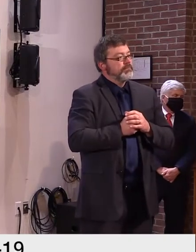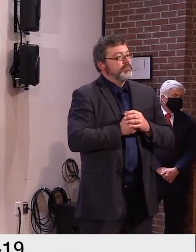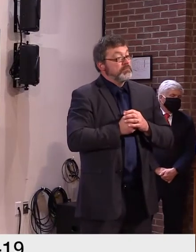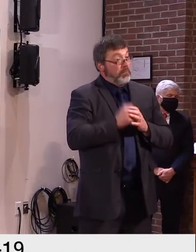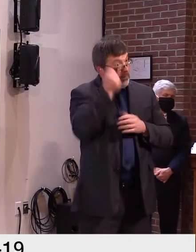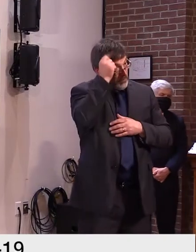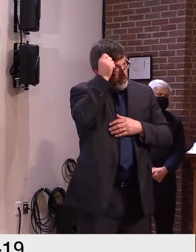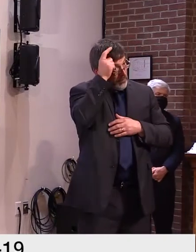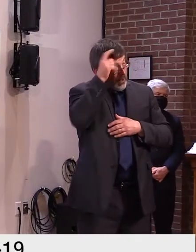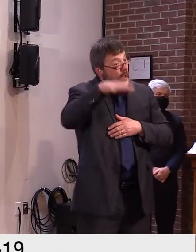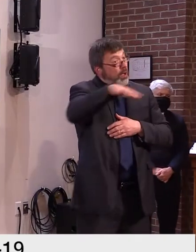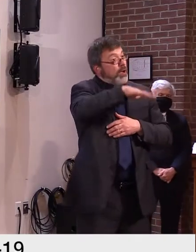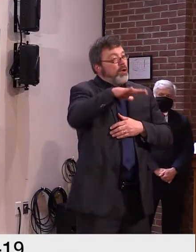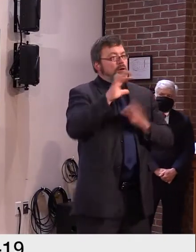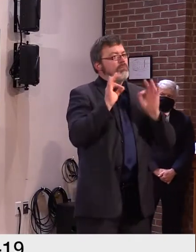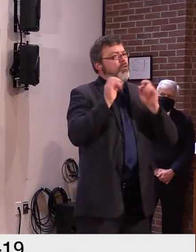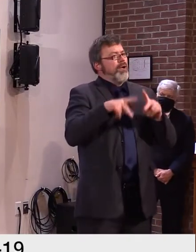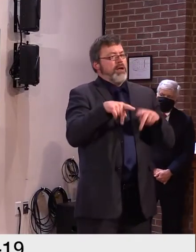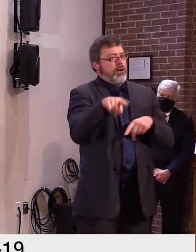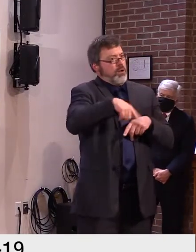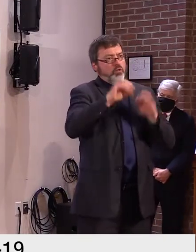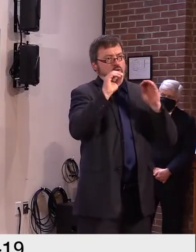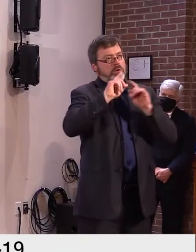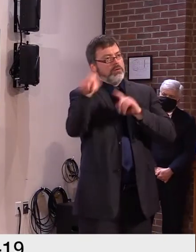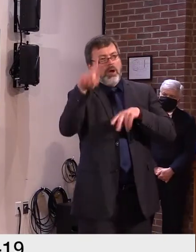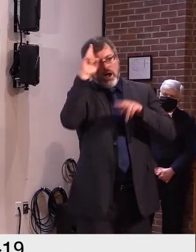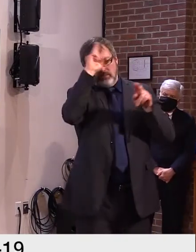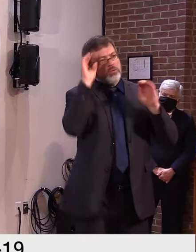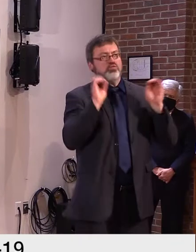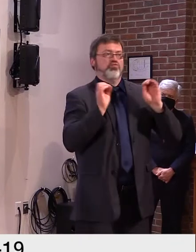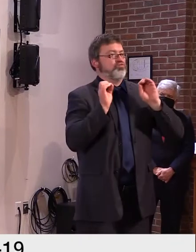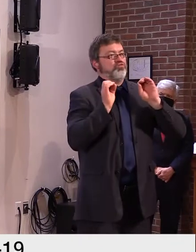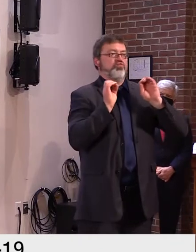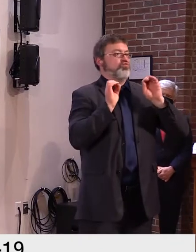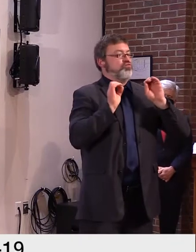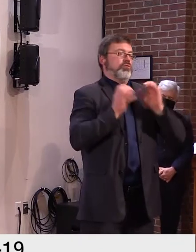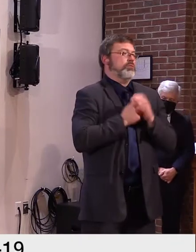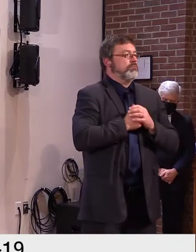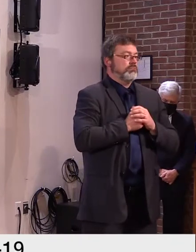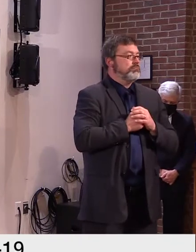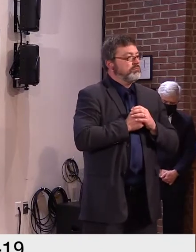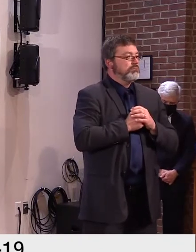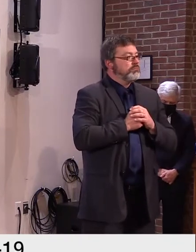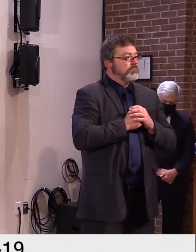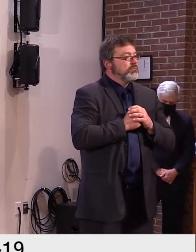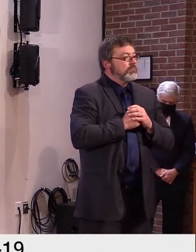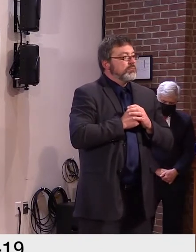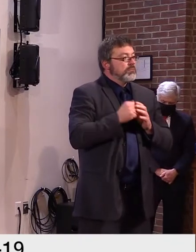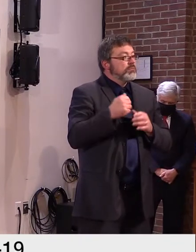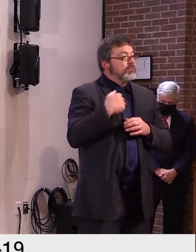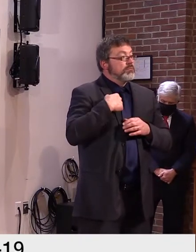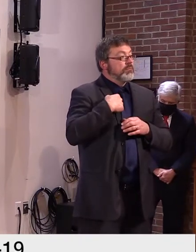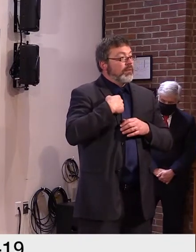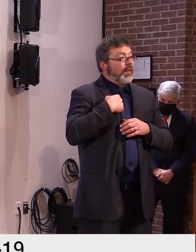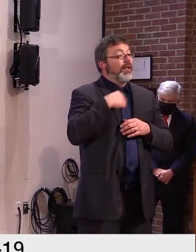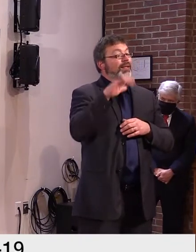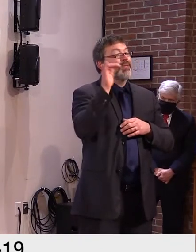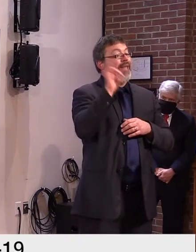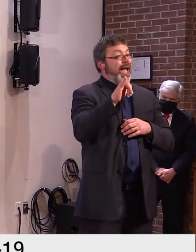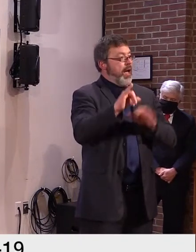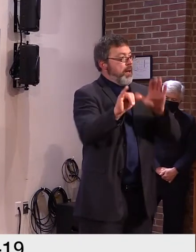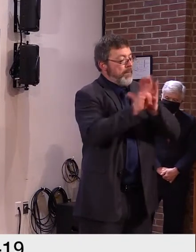Since we learned of the first case last weekend, our health department team has been working closely with the owners of the orchard, the Agency